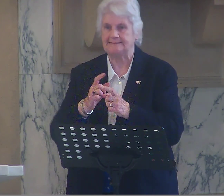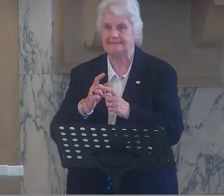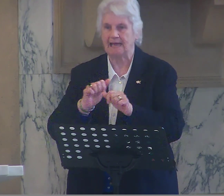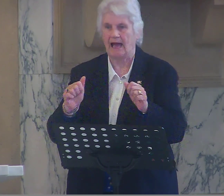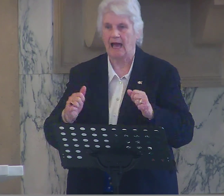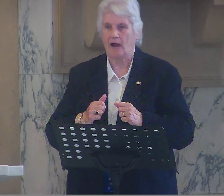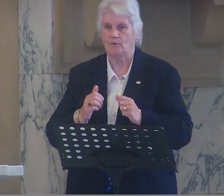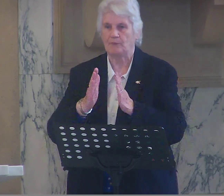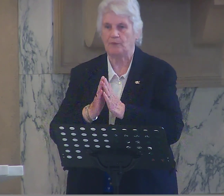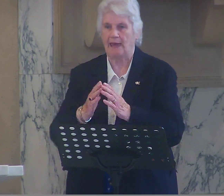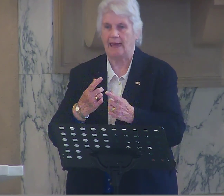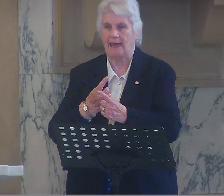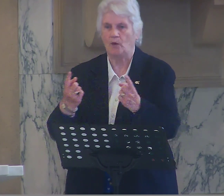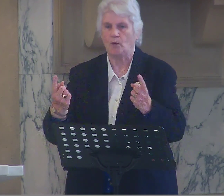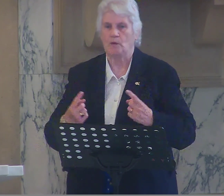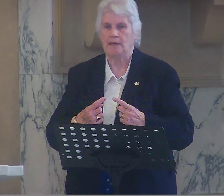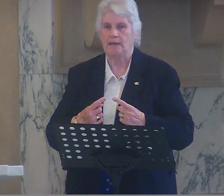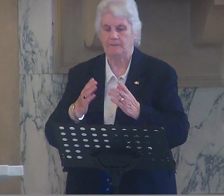This is our prayer.